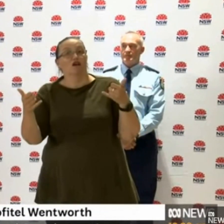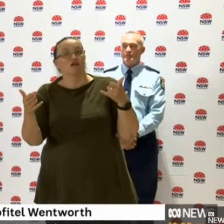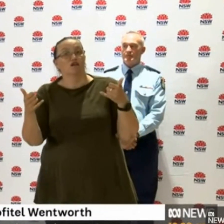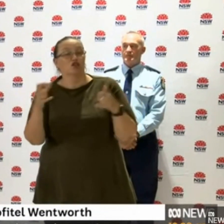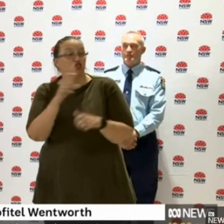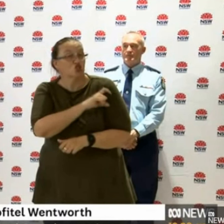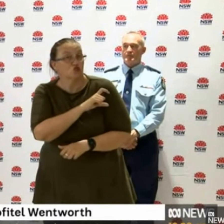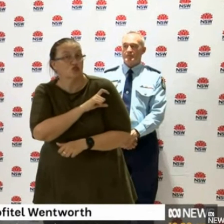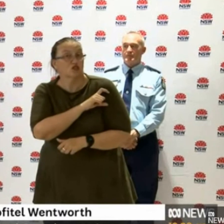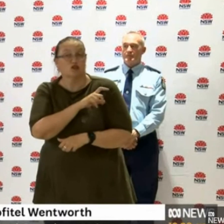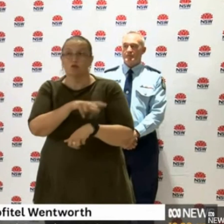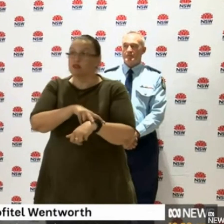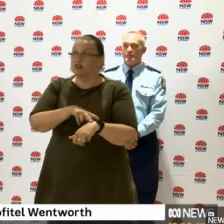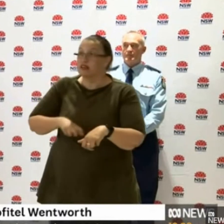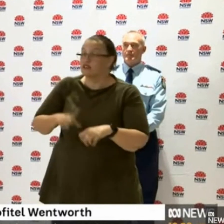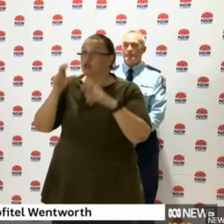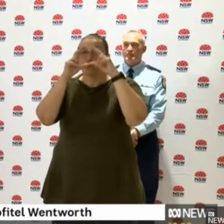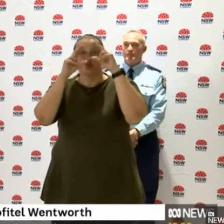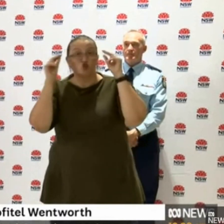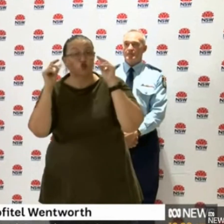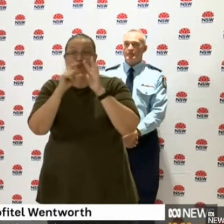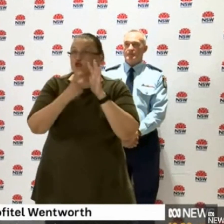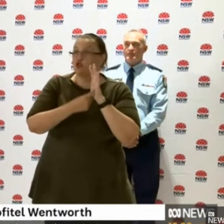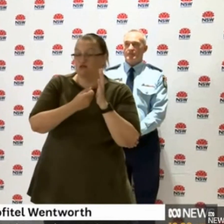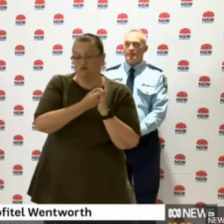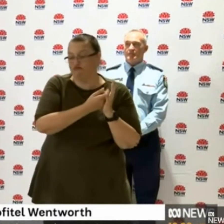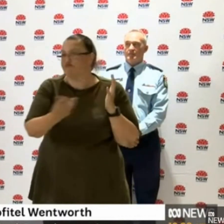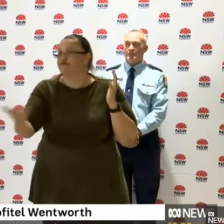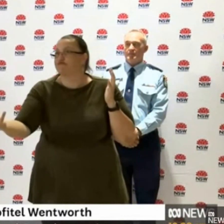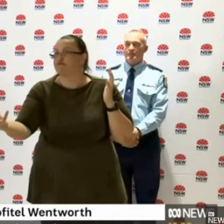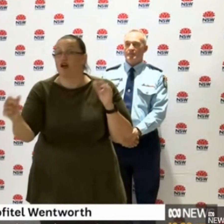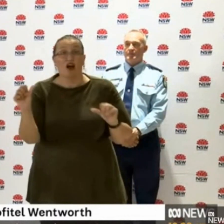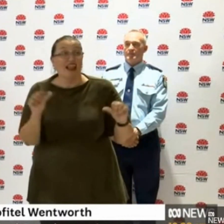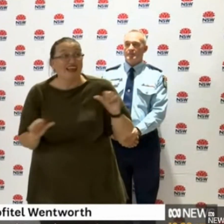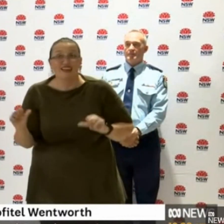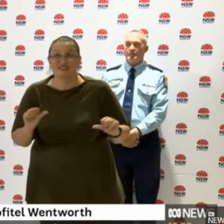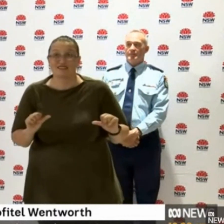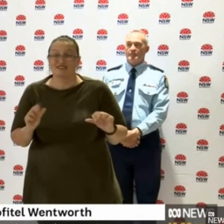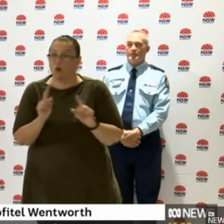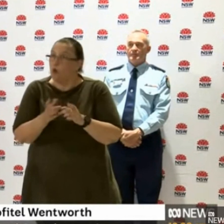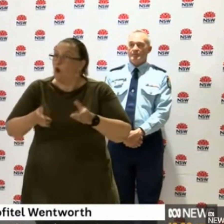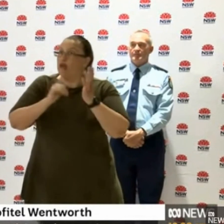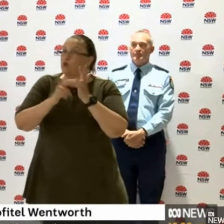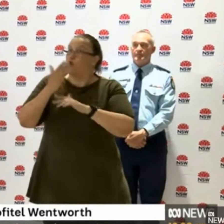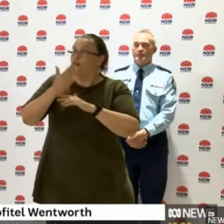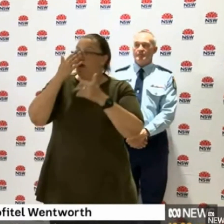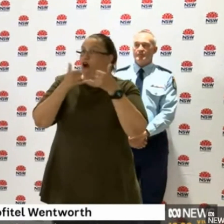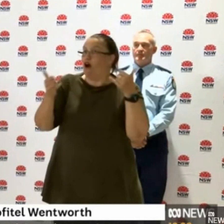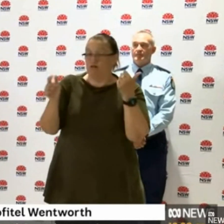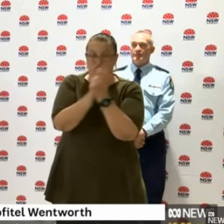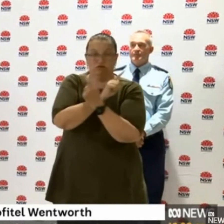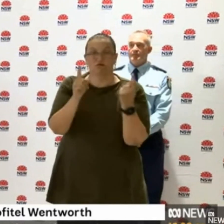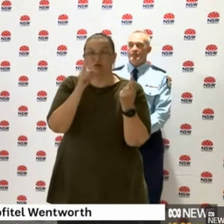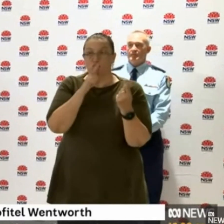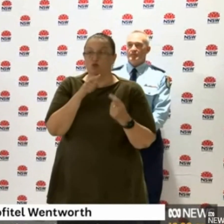it's security workers, whether it's police, whether it's the nursing staff, the doctors, cleaners. There are a whole range of people. We